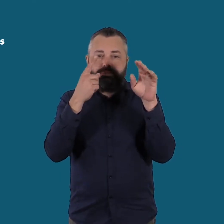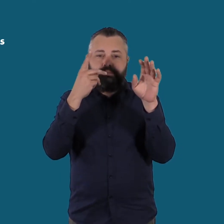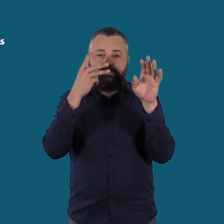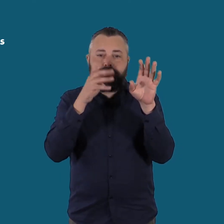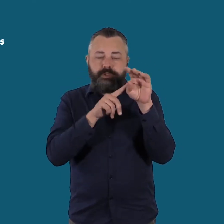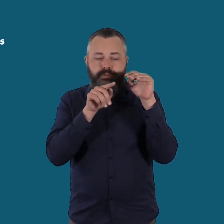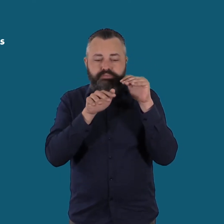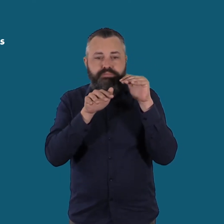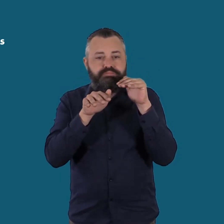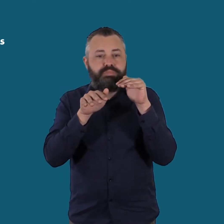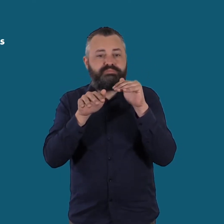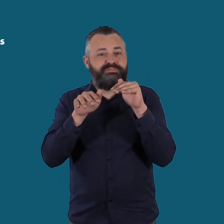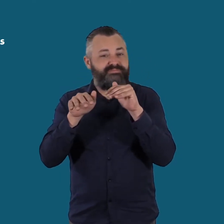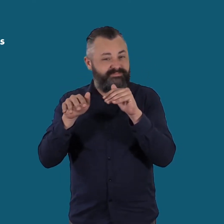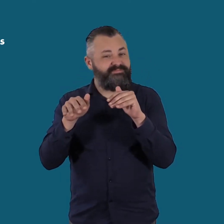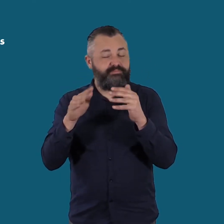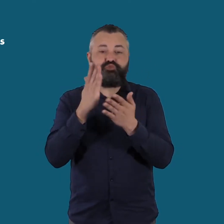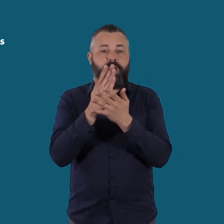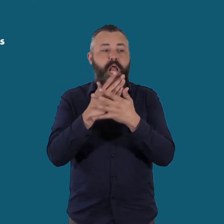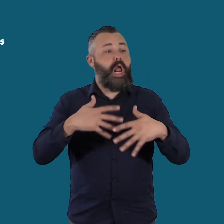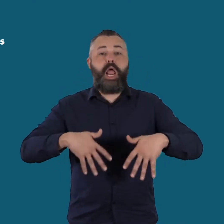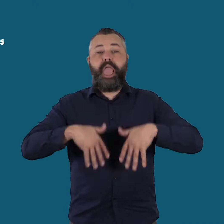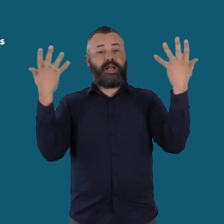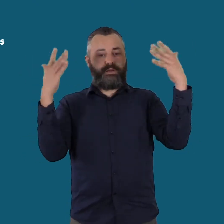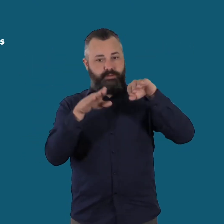an example of landslides that move slowly over a long period of time.